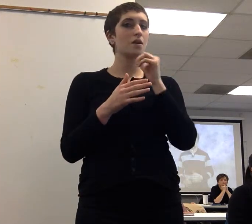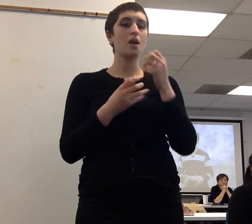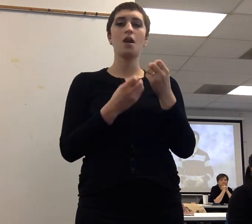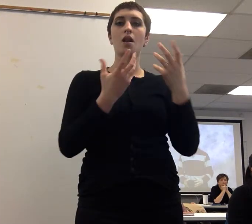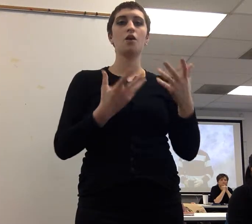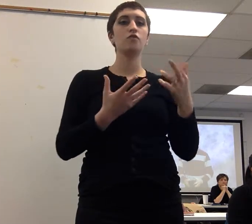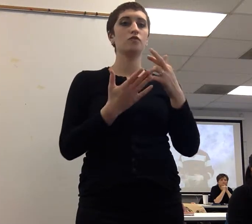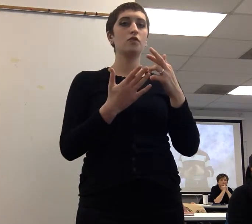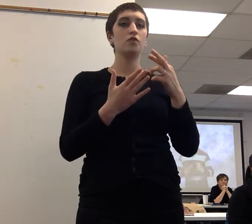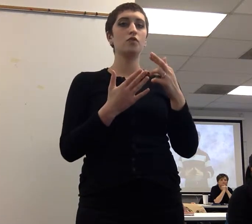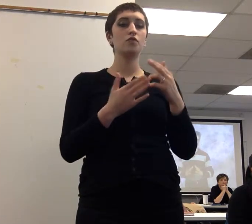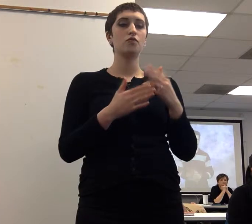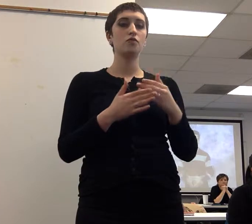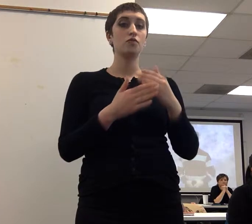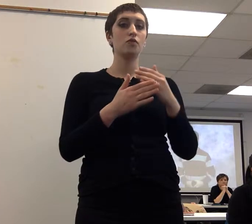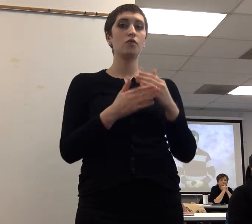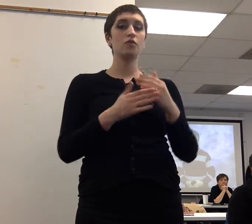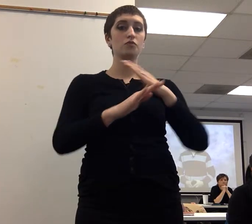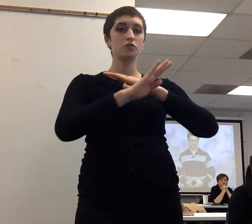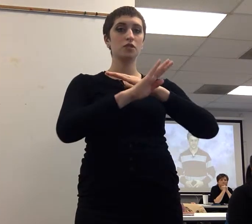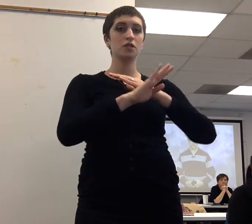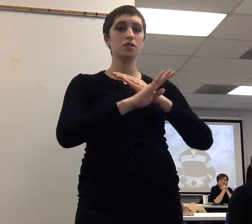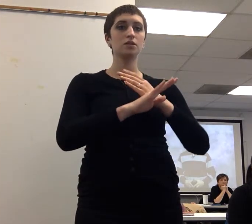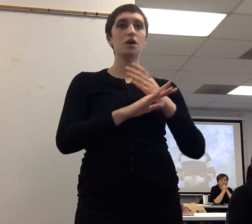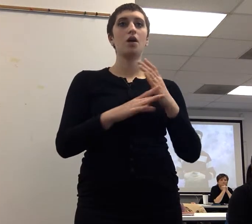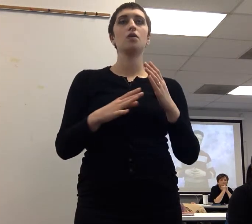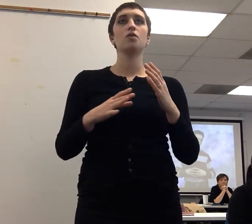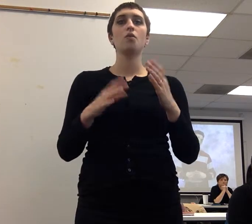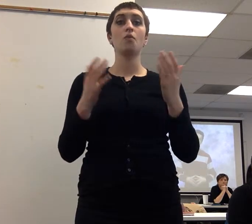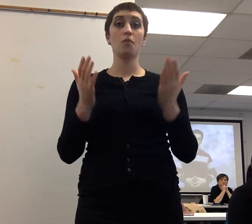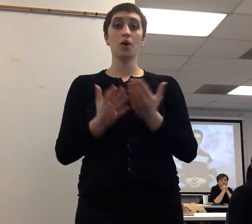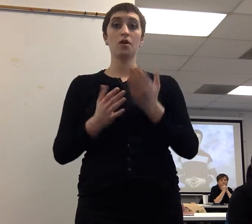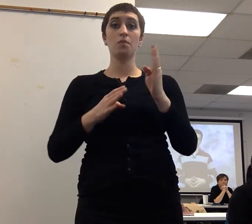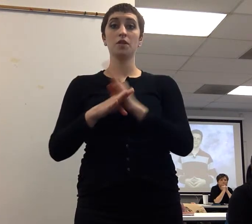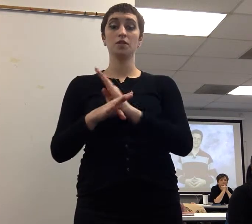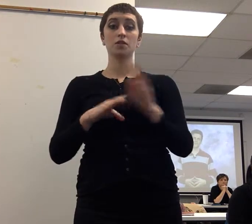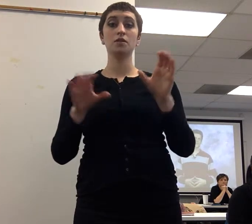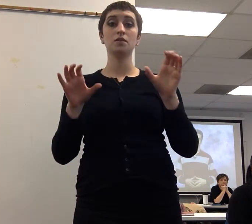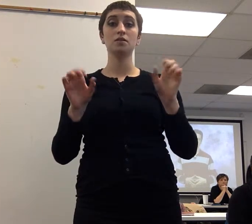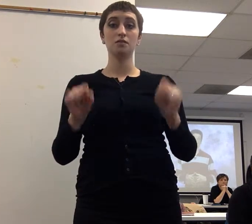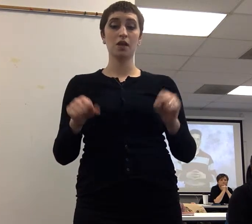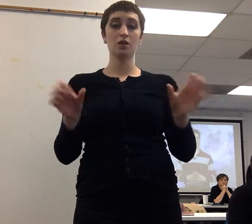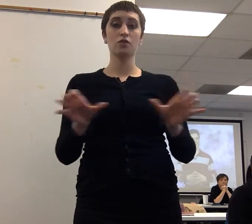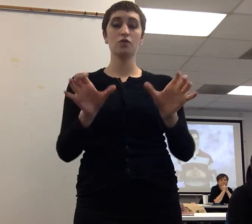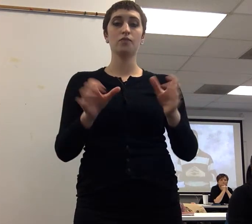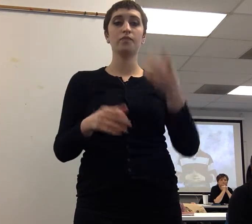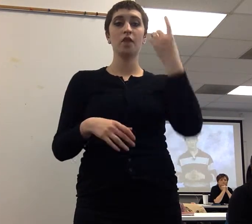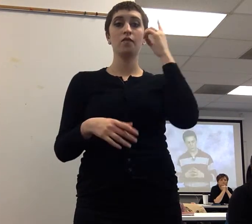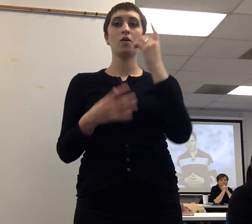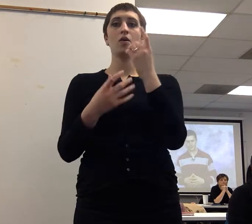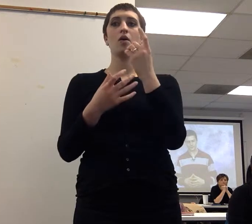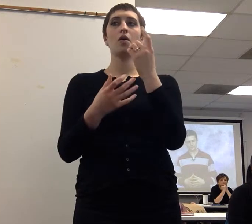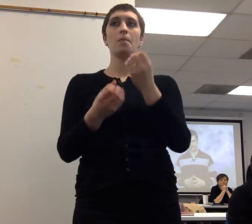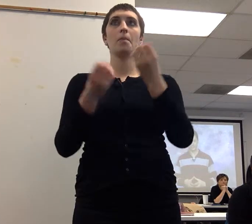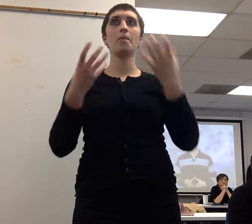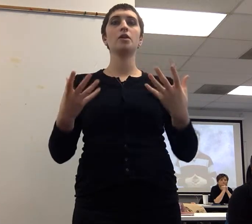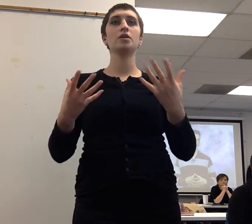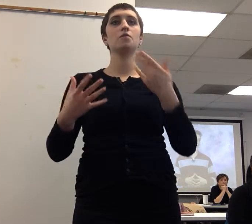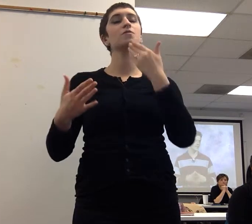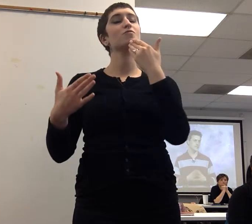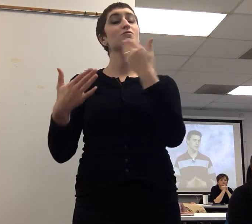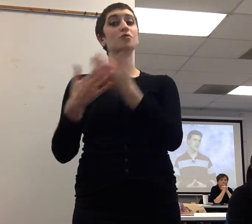For many, it was a great time. For others, such as the American worker,